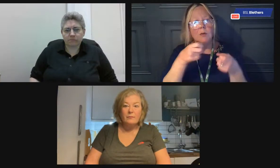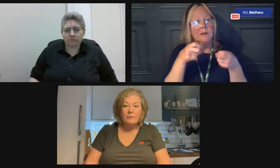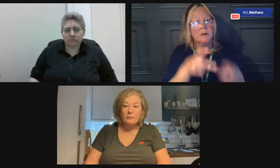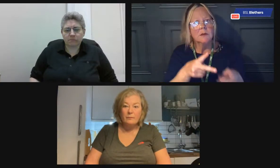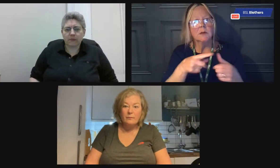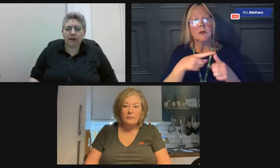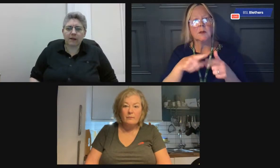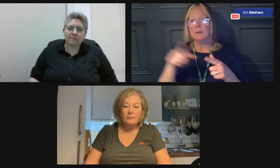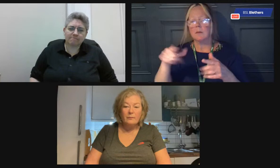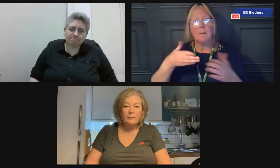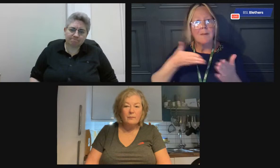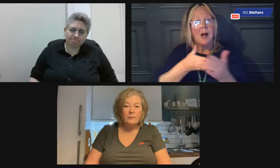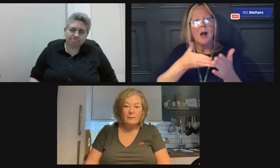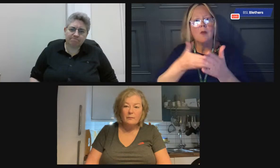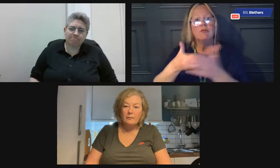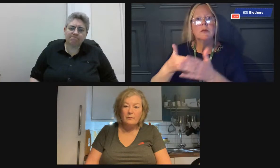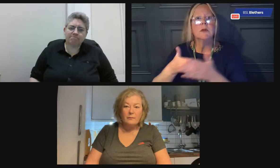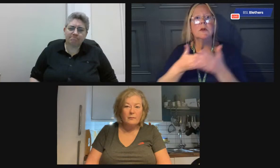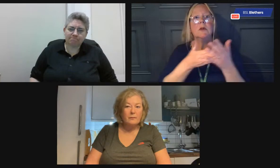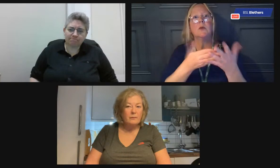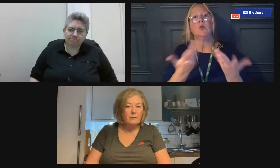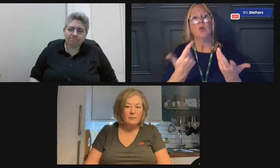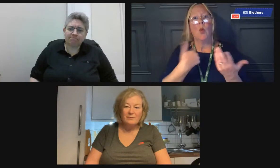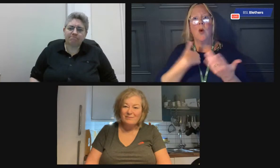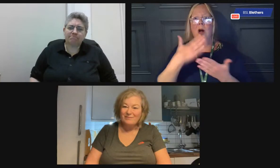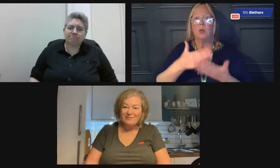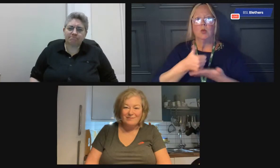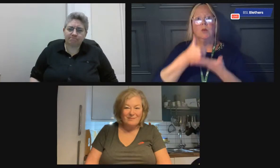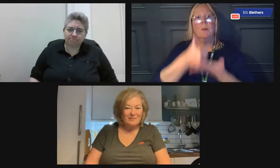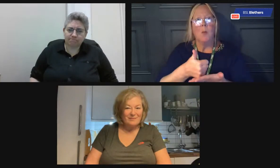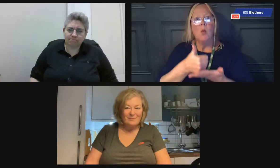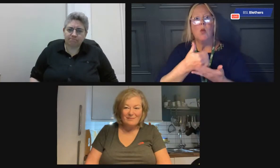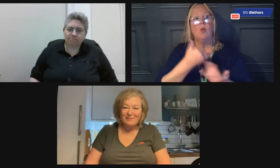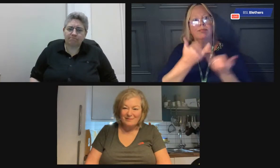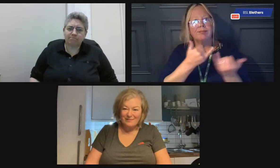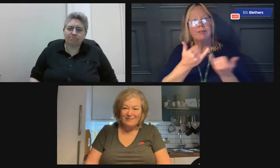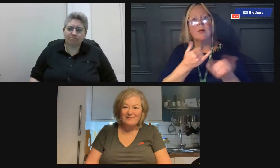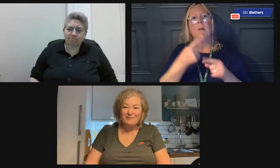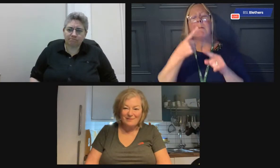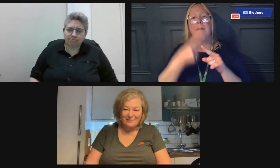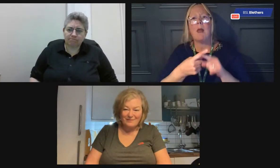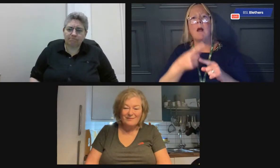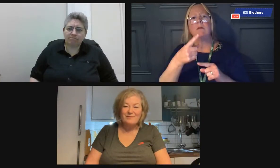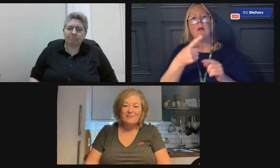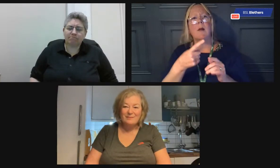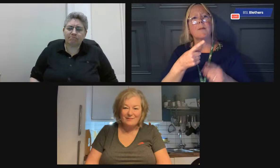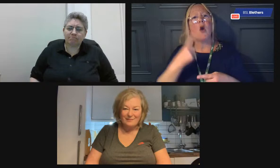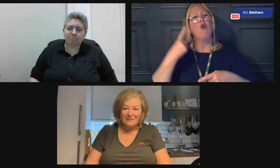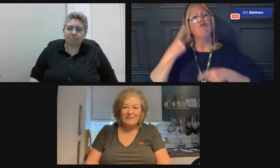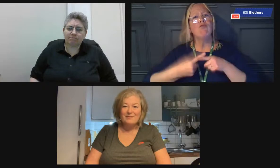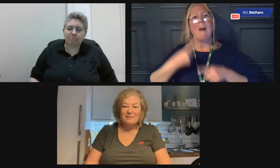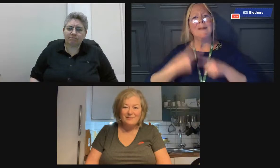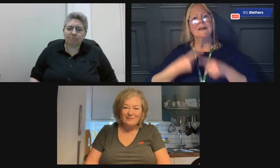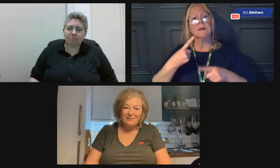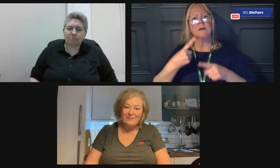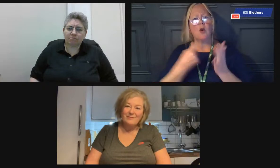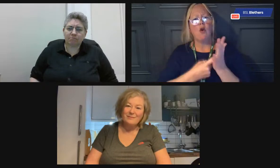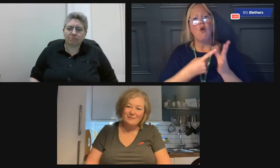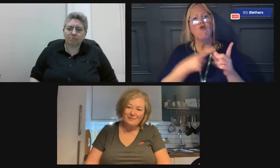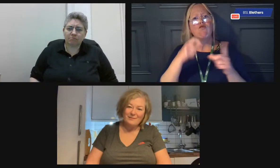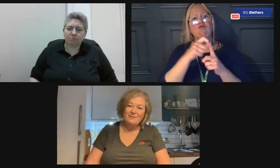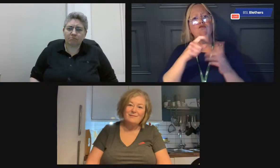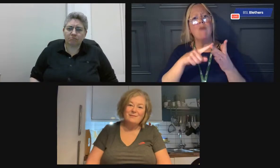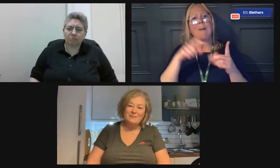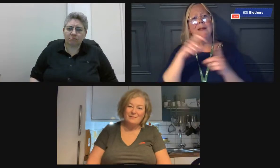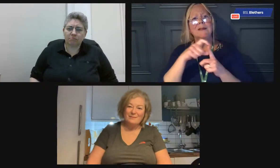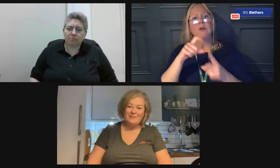requests for people to try and help them contact their GPs because you couldn't go to GP face to face. You had to make phone calls. And that was very